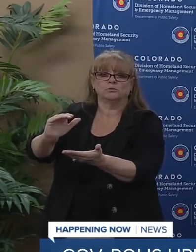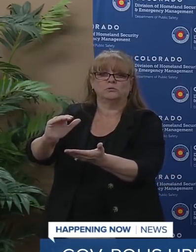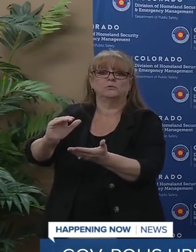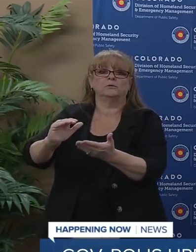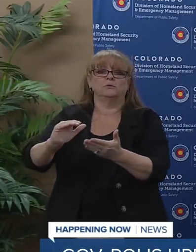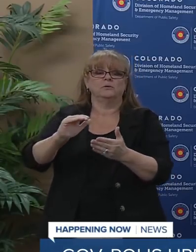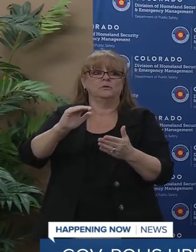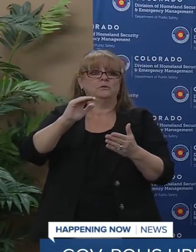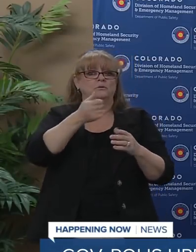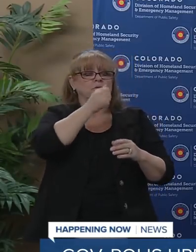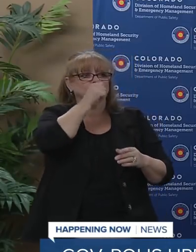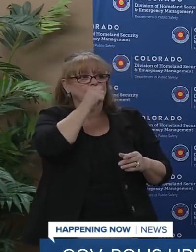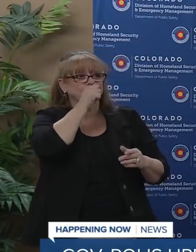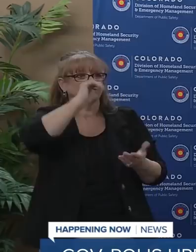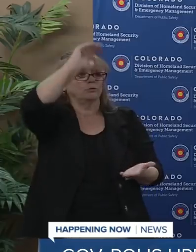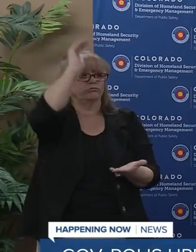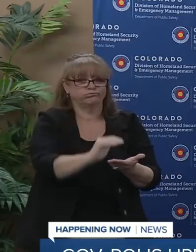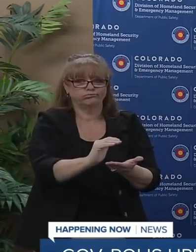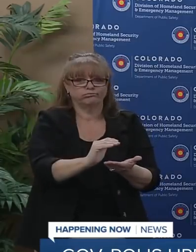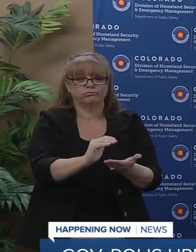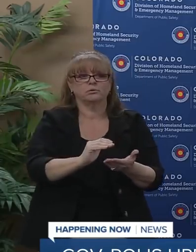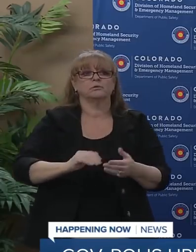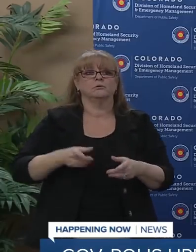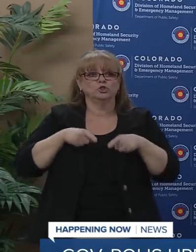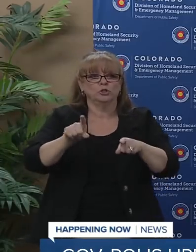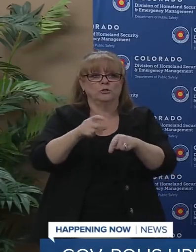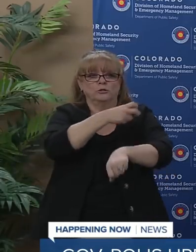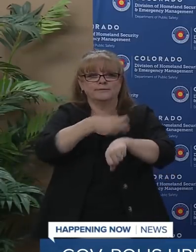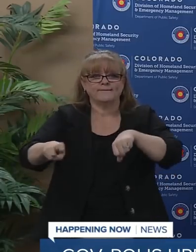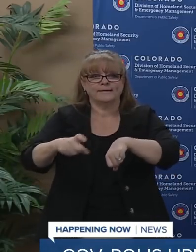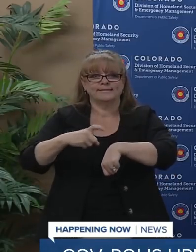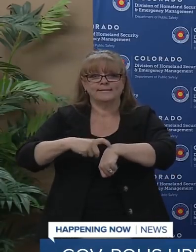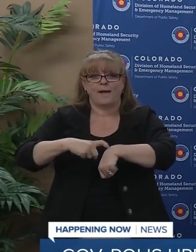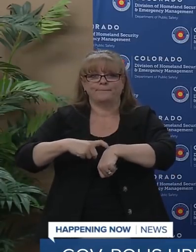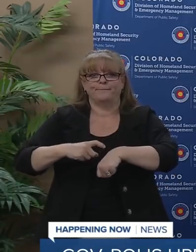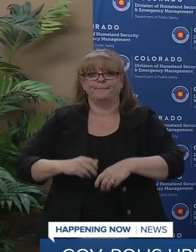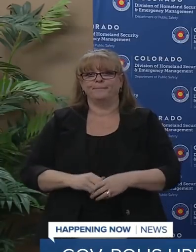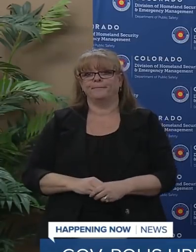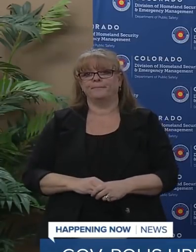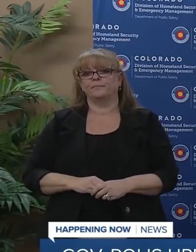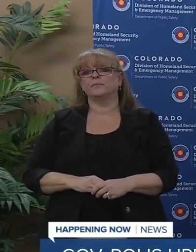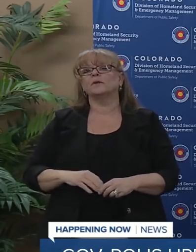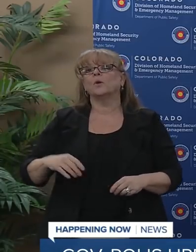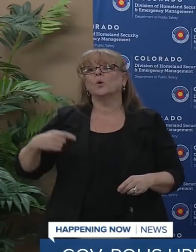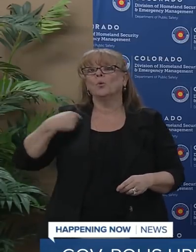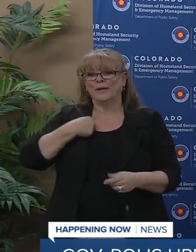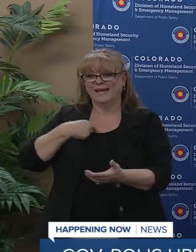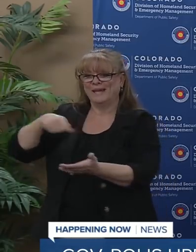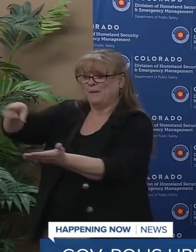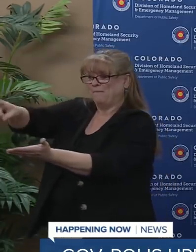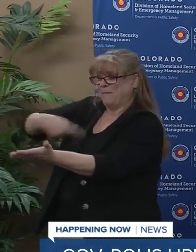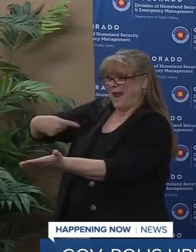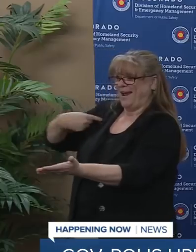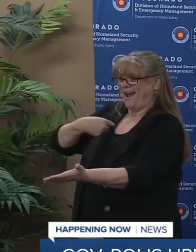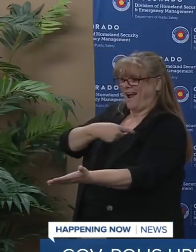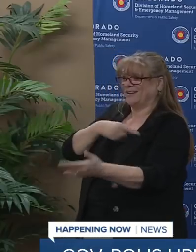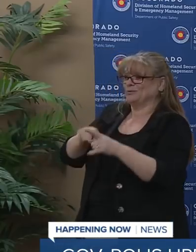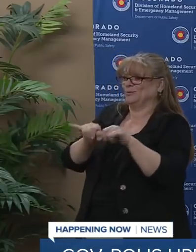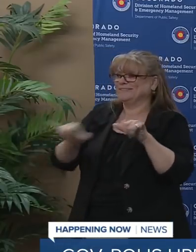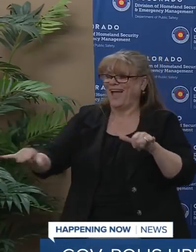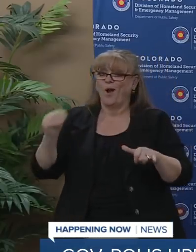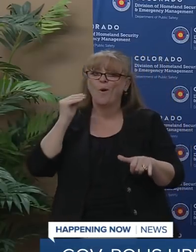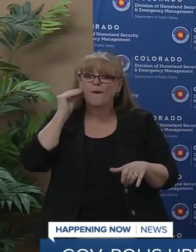the measures where the federal government is paying people to stay at home. And we want to end those as soon as possible. And the more